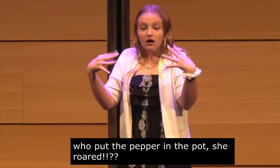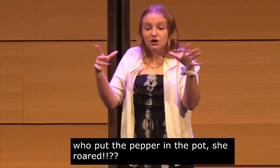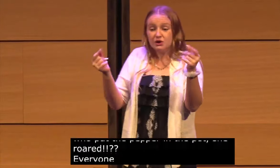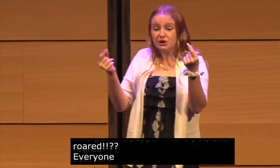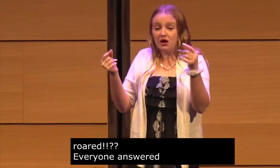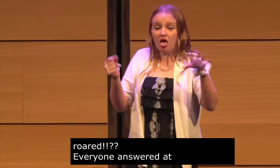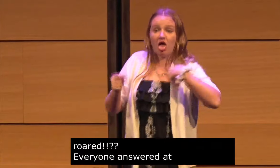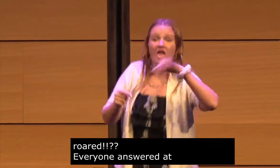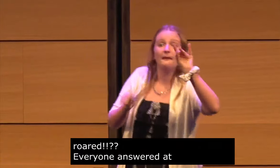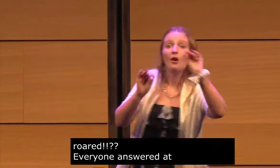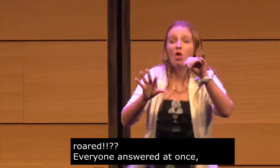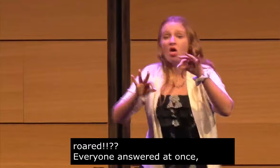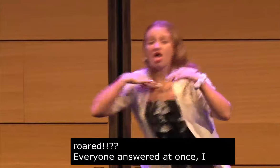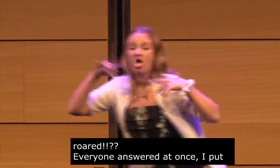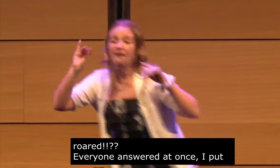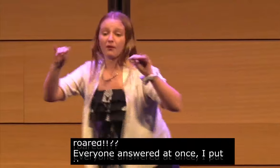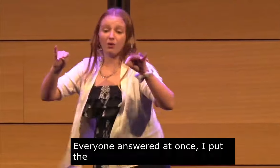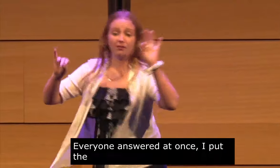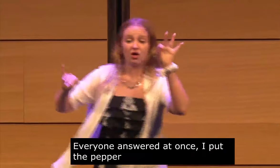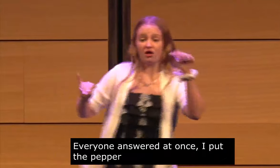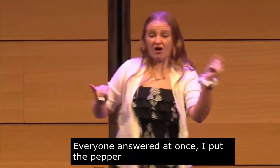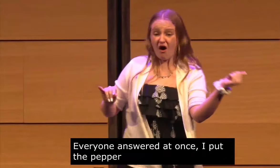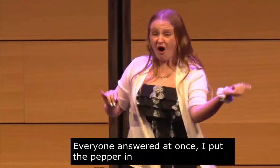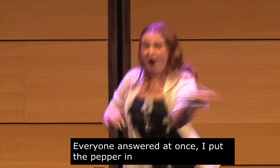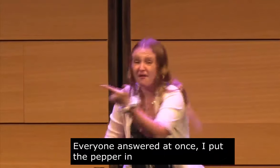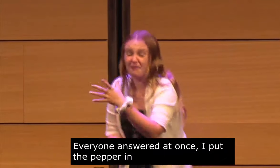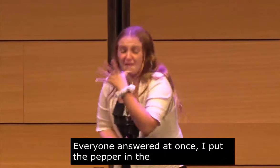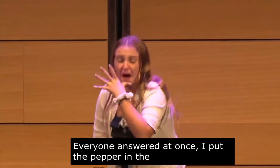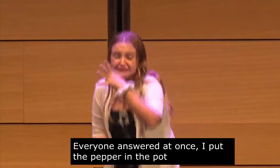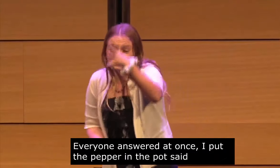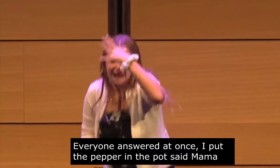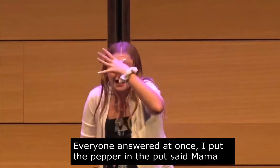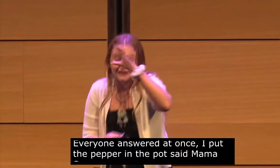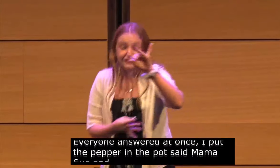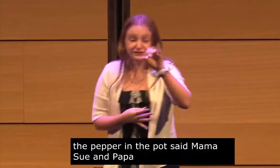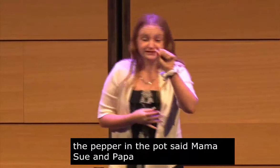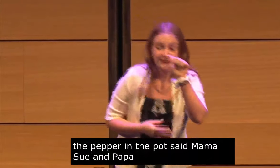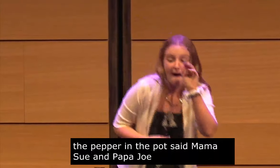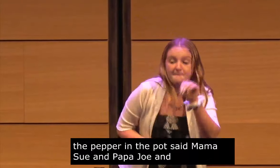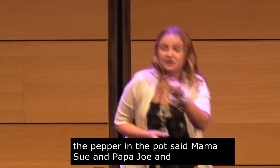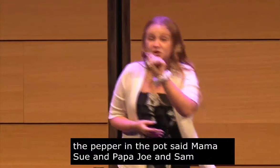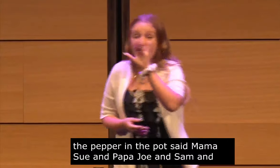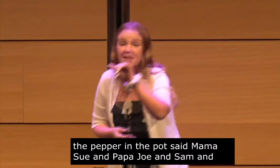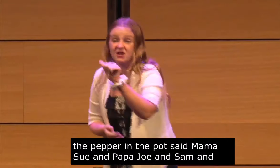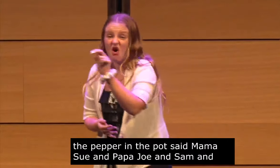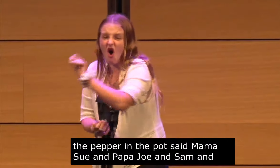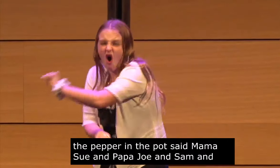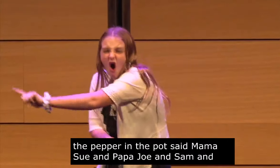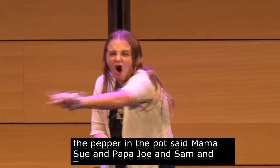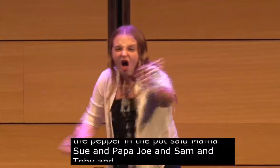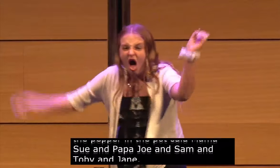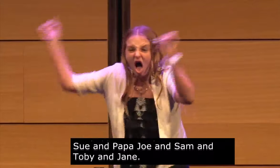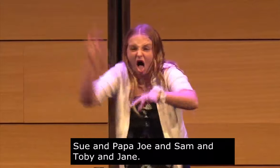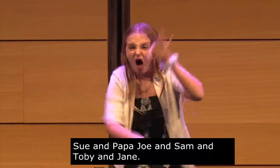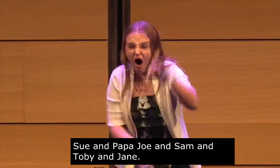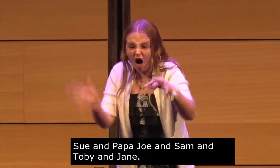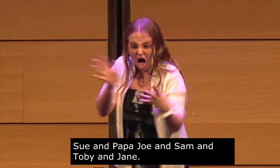Everyone answered at once, "I put the pepper in the pot," said Mama Sue and Papa Joe and Sam and Toby and Jane.